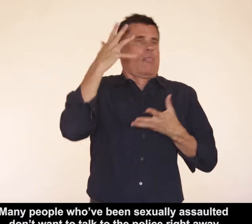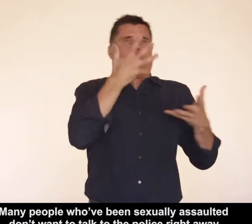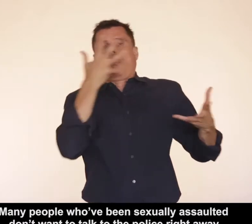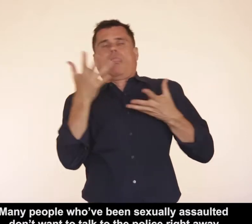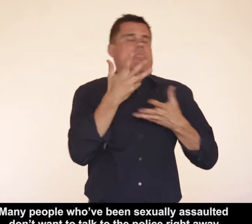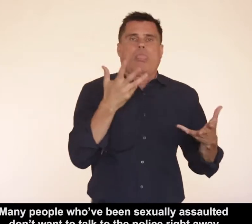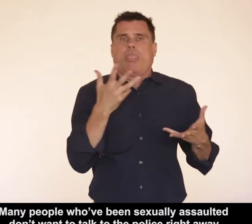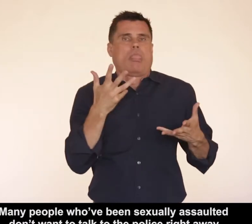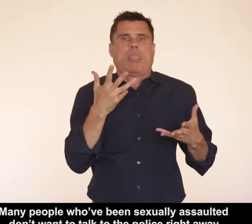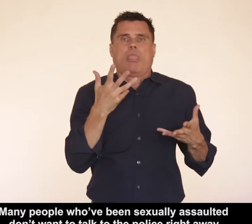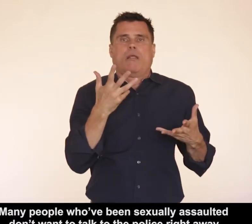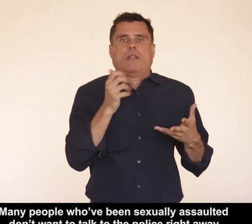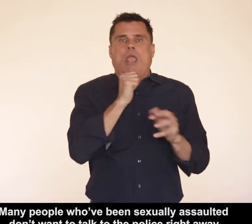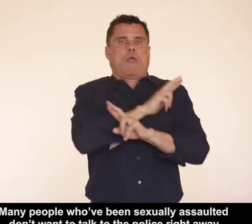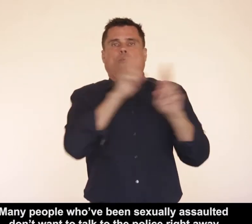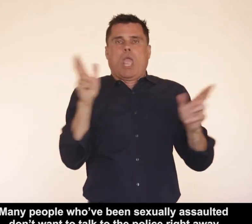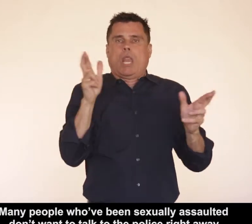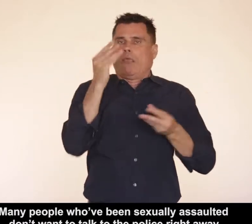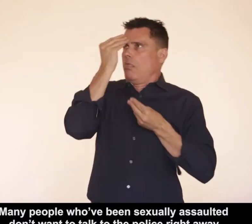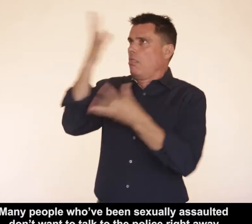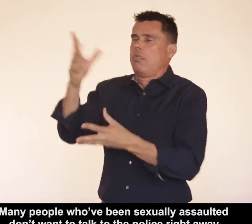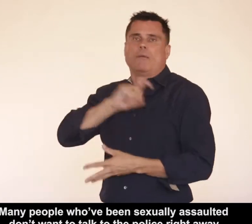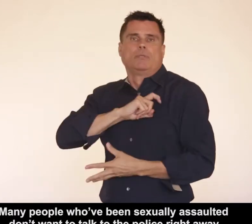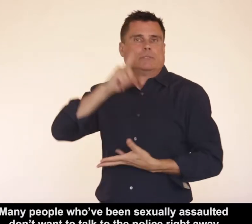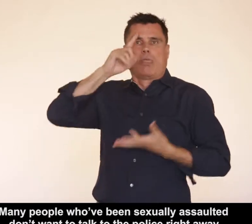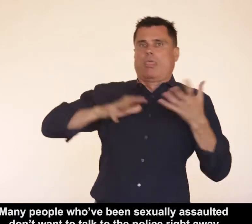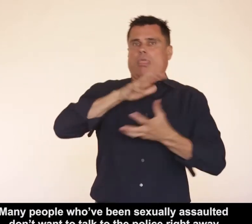Many people who've been sexually assaulted don't want to talk to the police right away.